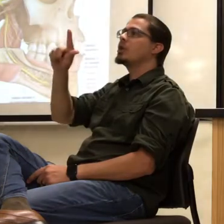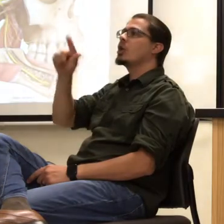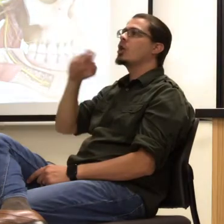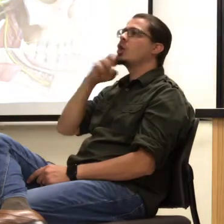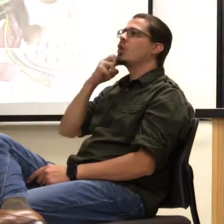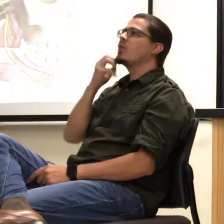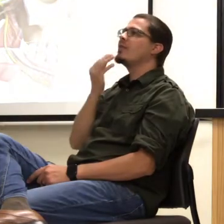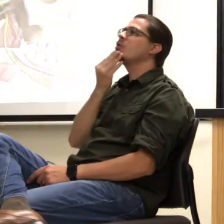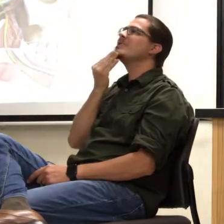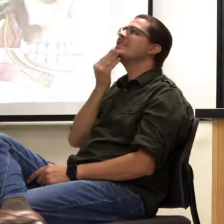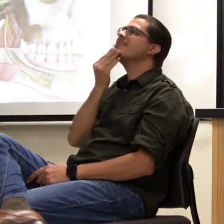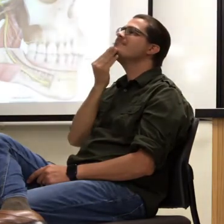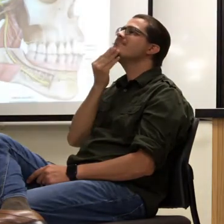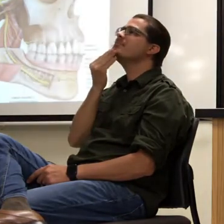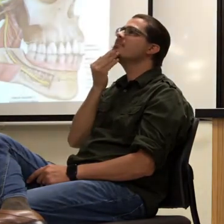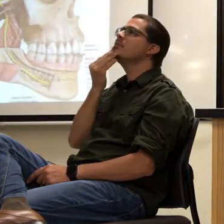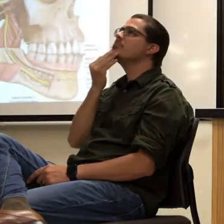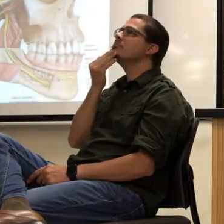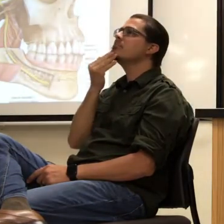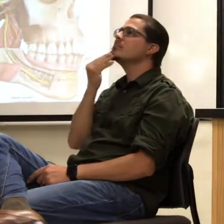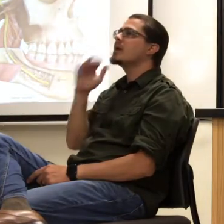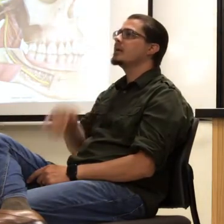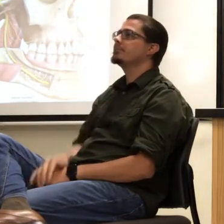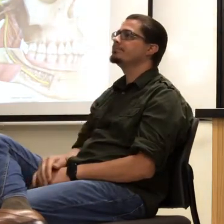surface of your chin there.